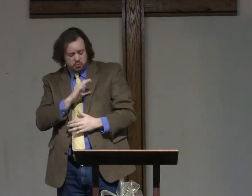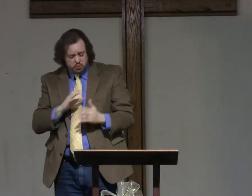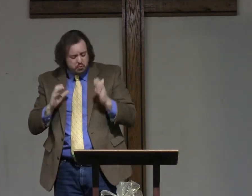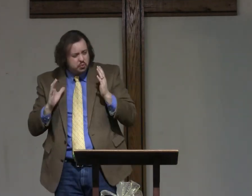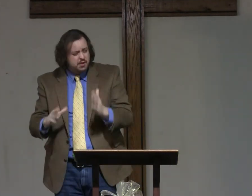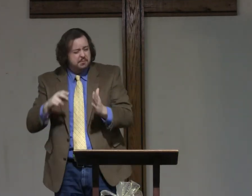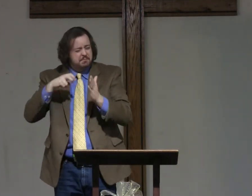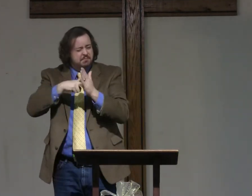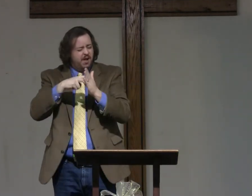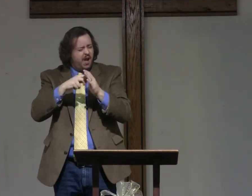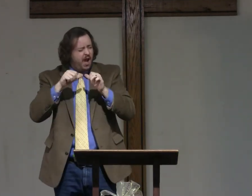tradition.